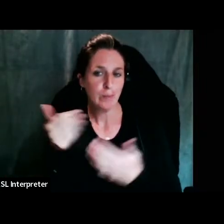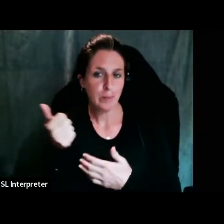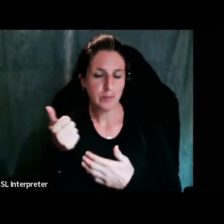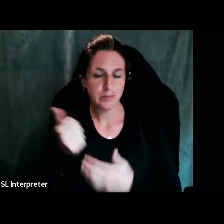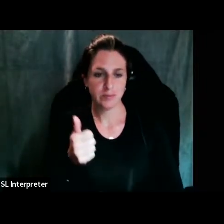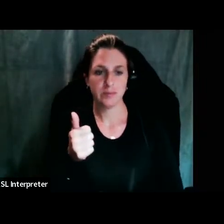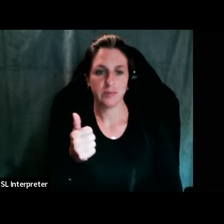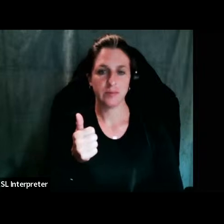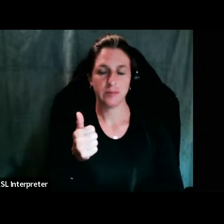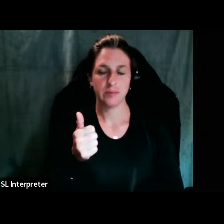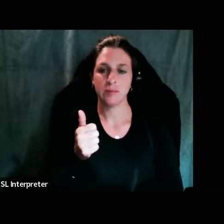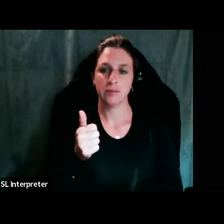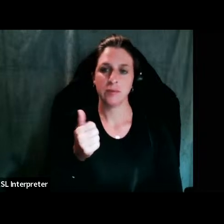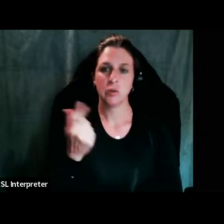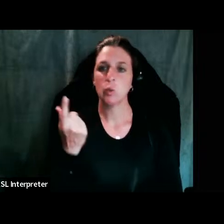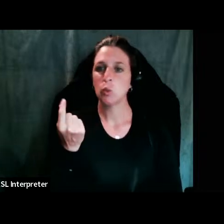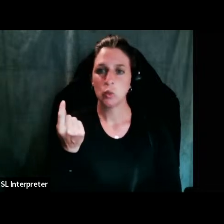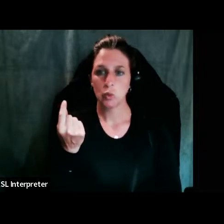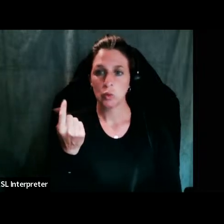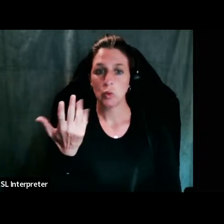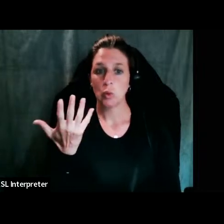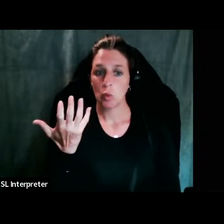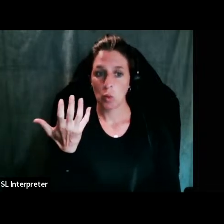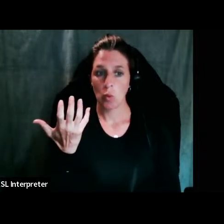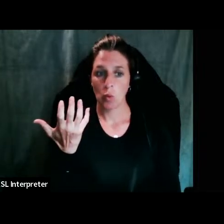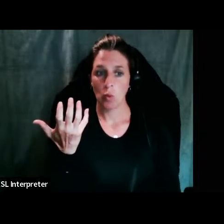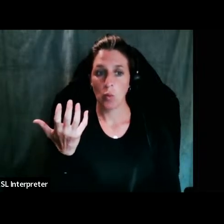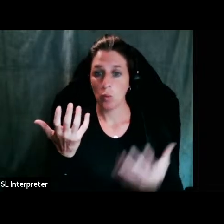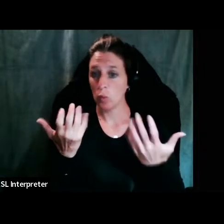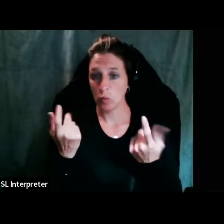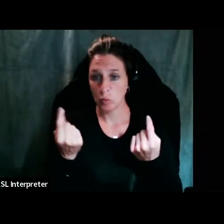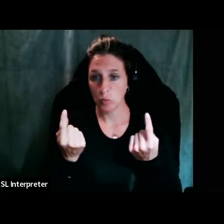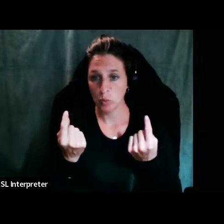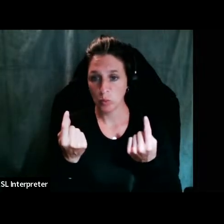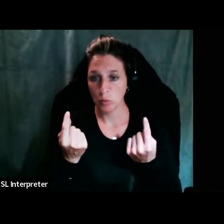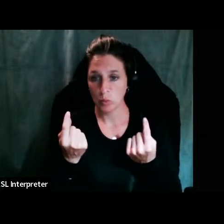minutes. So what do we want to do? Do we want to what is it?